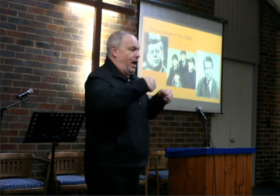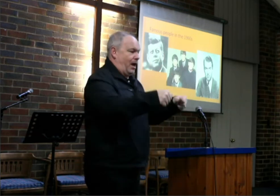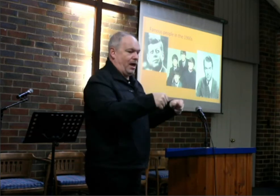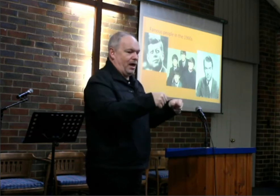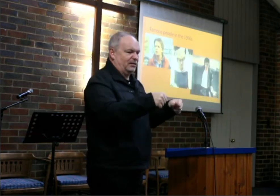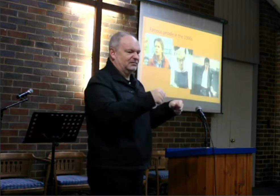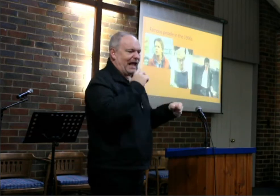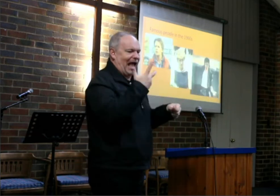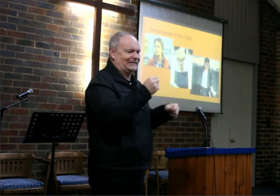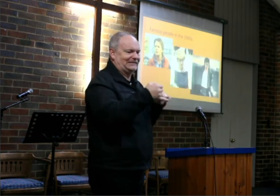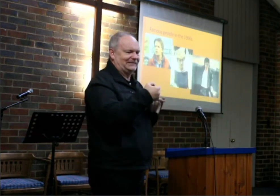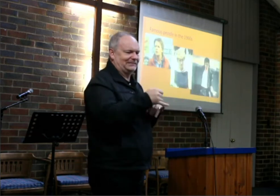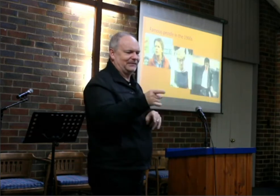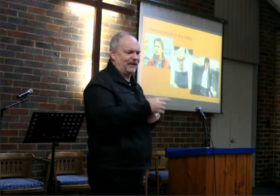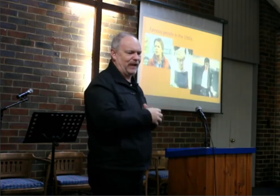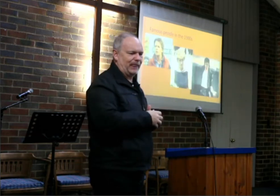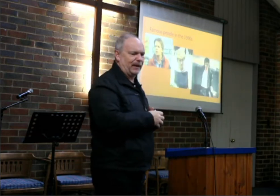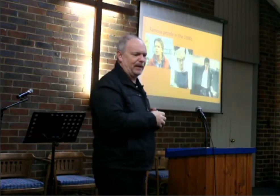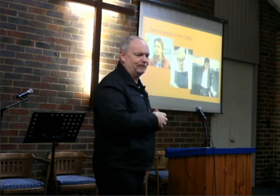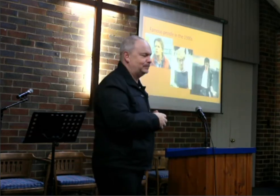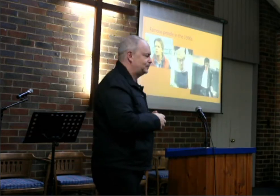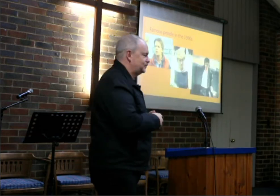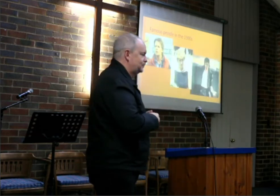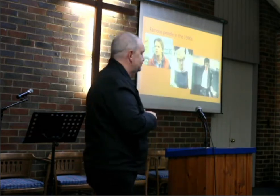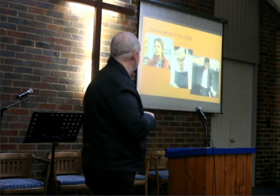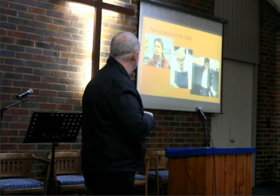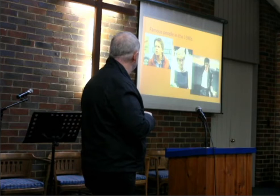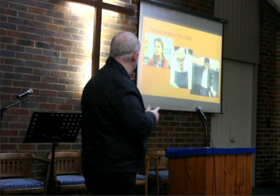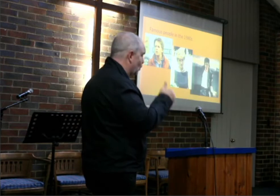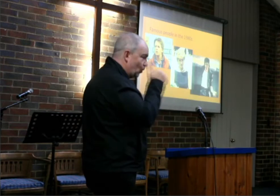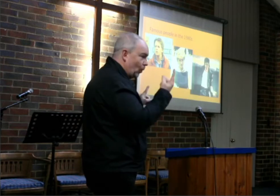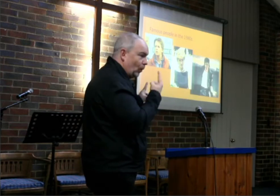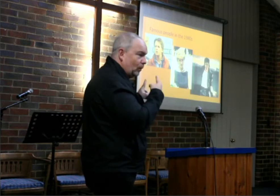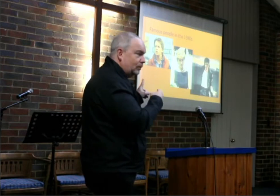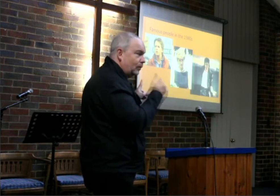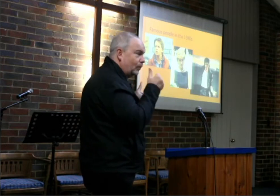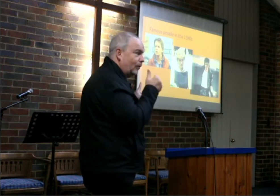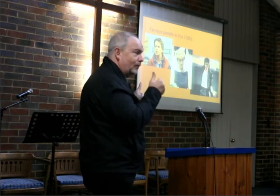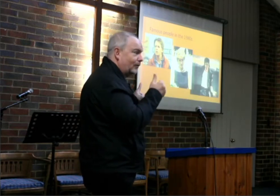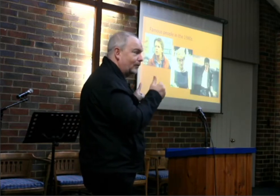going to the 80s? Do you know any of these people?